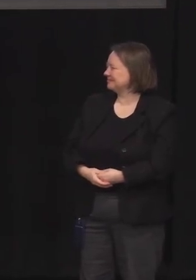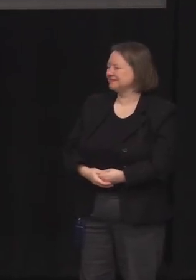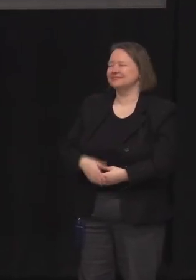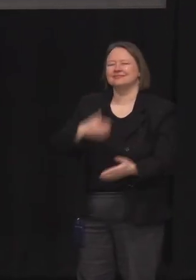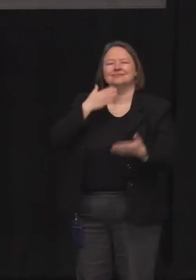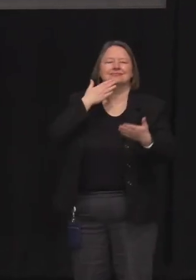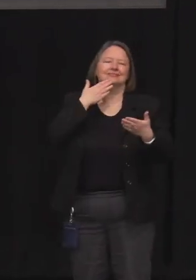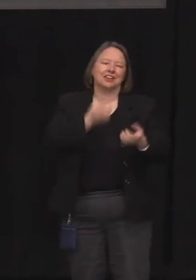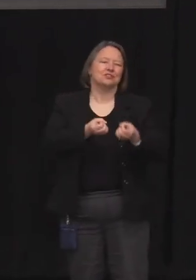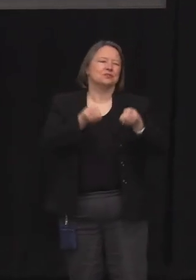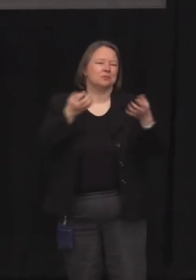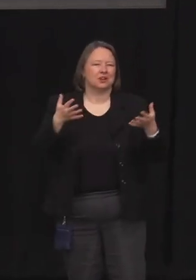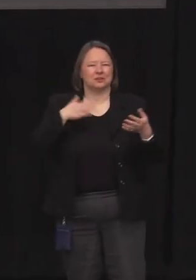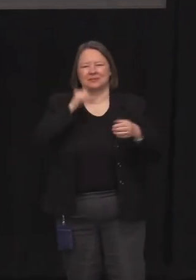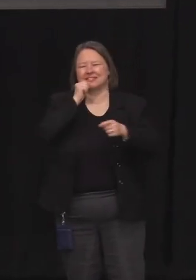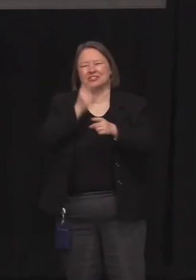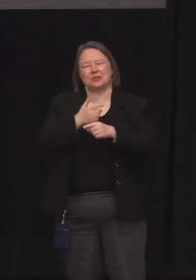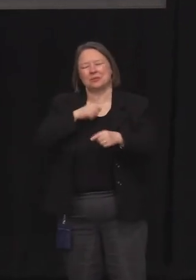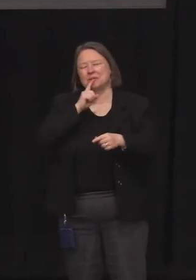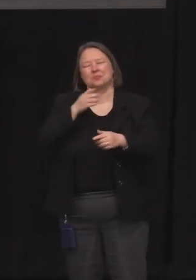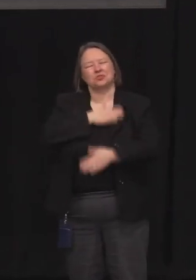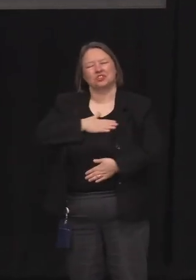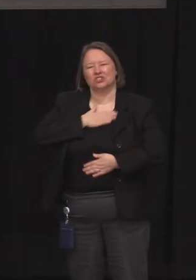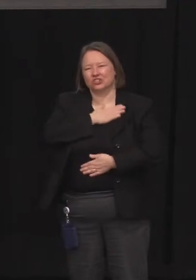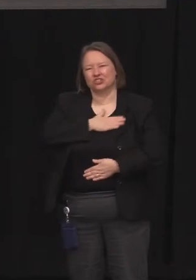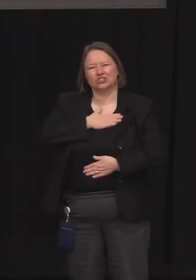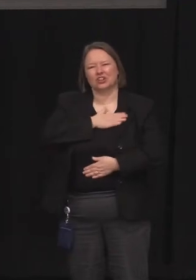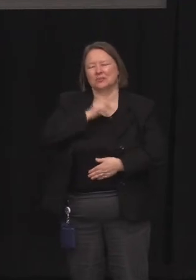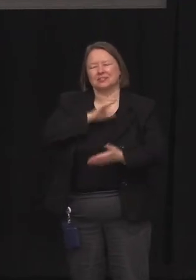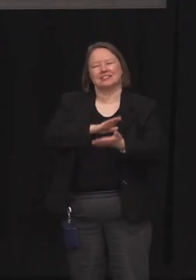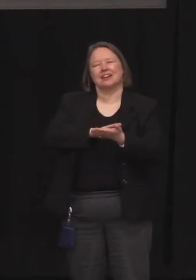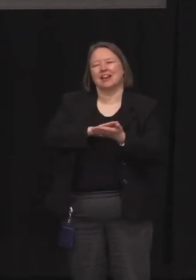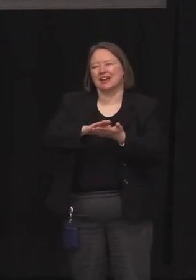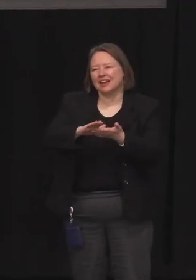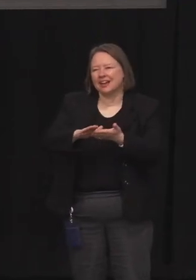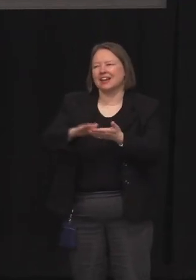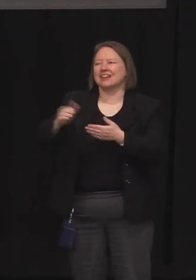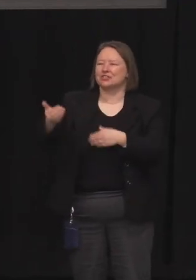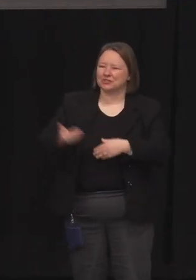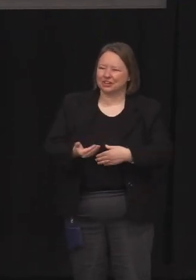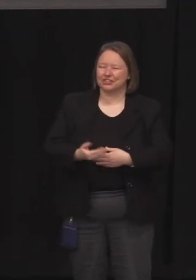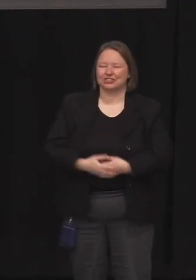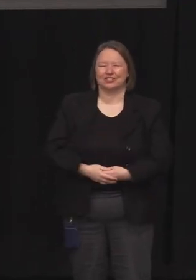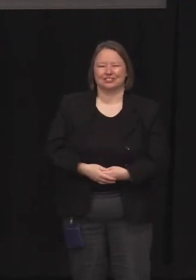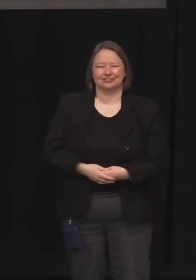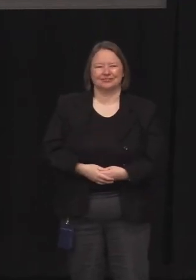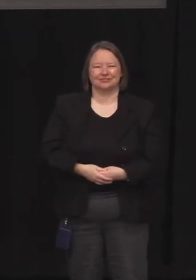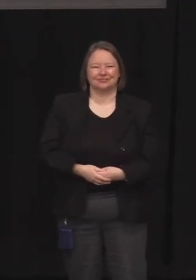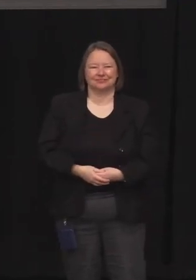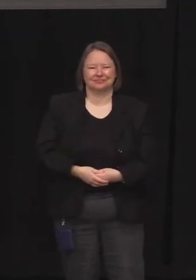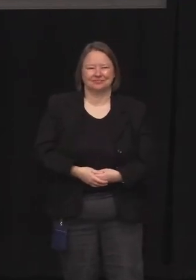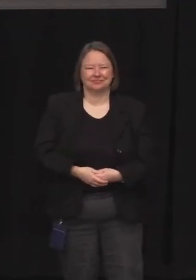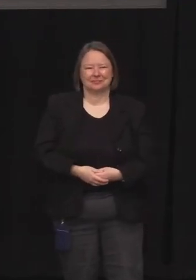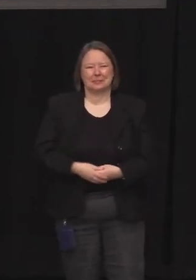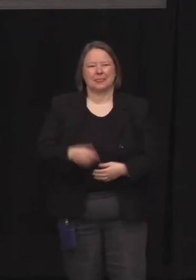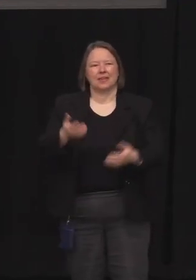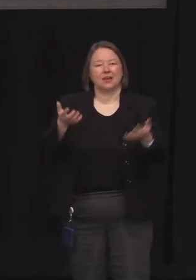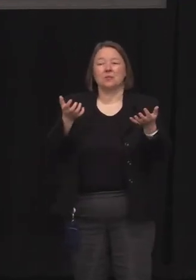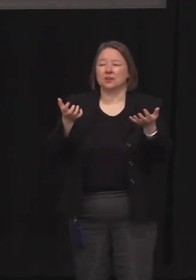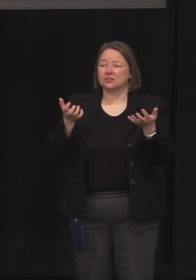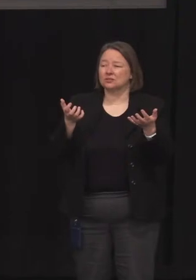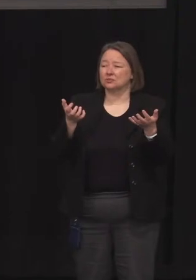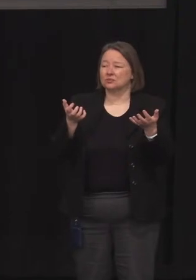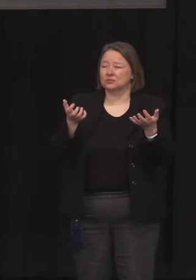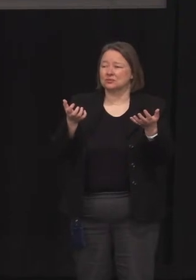Thank you so very much, my sister. I appreciate the very kind introduction. And I want to